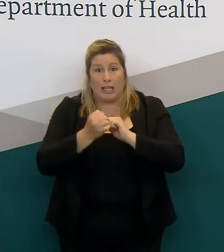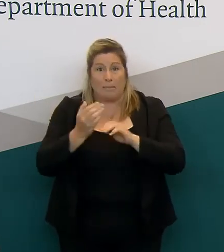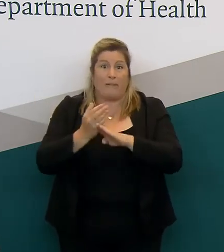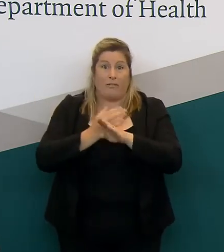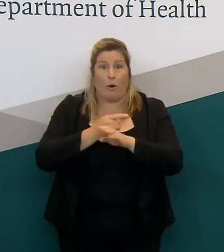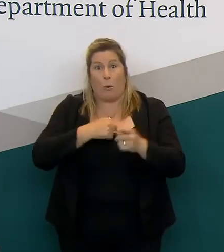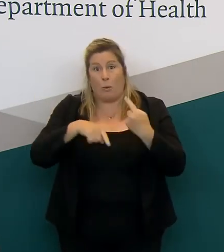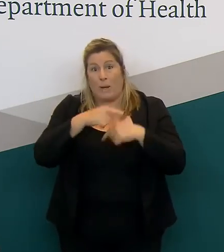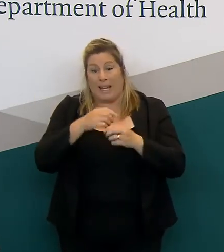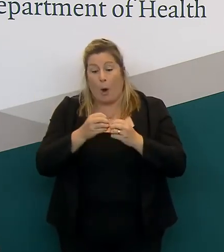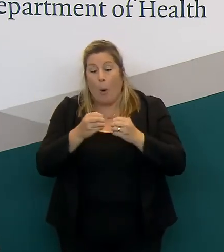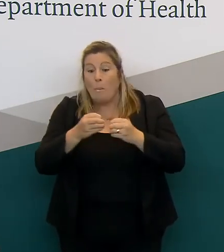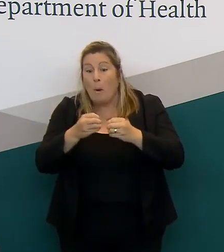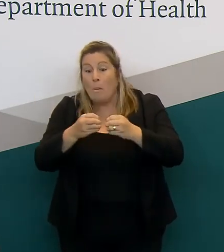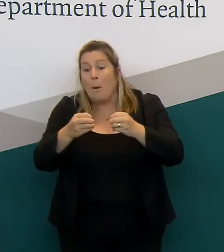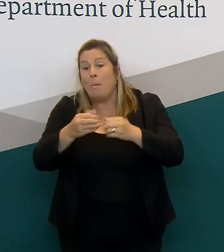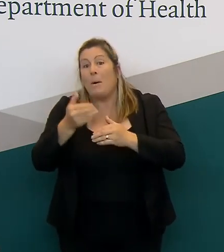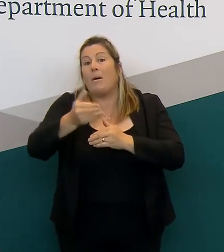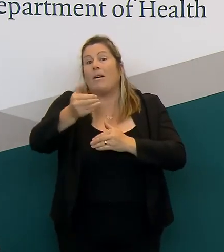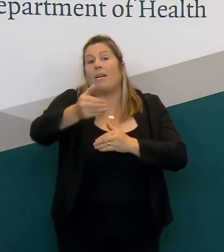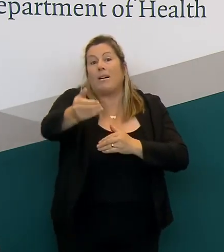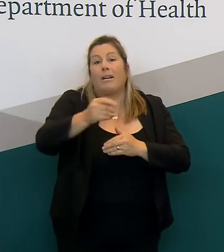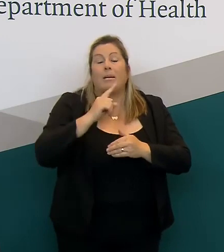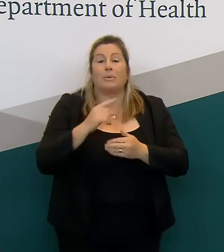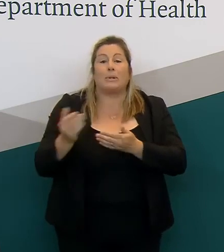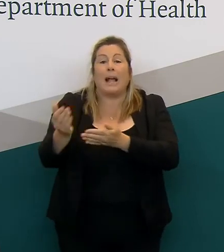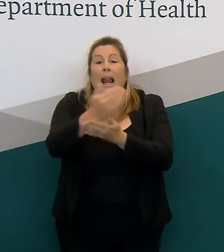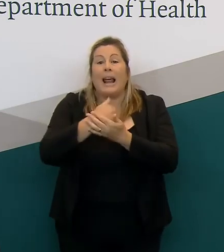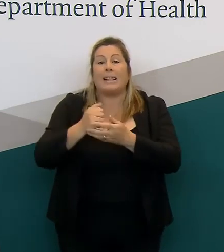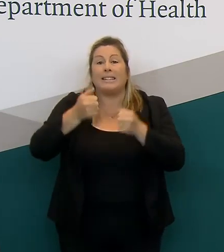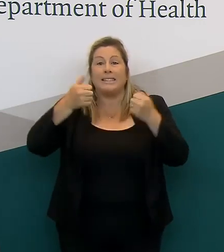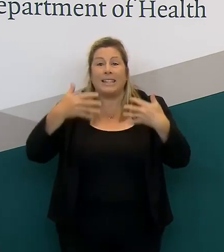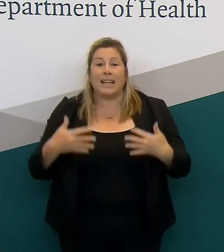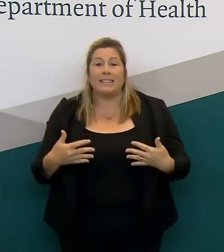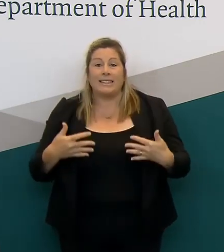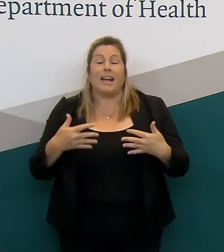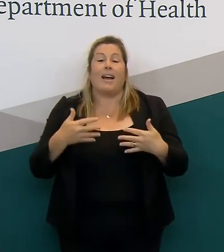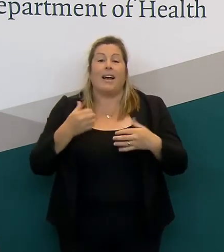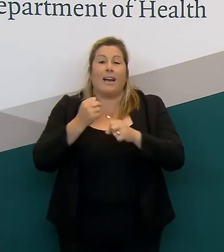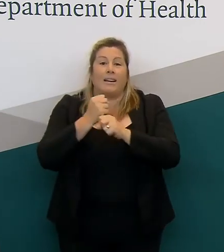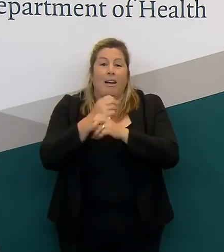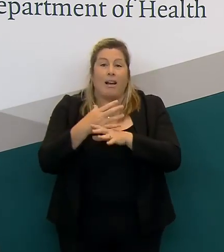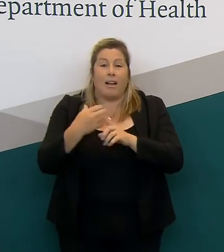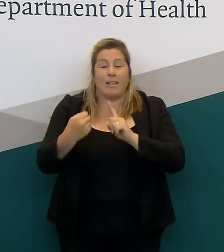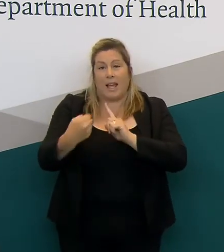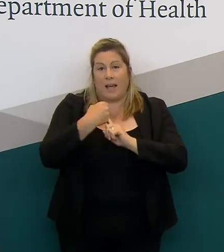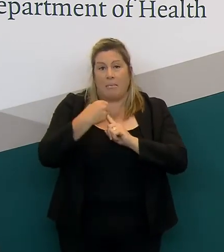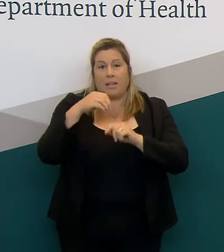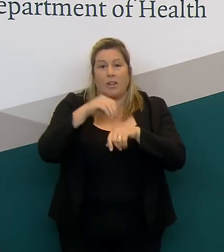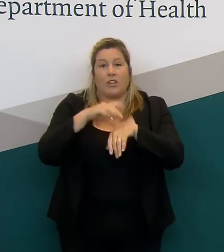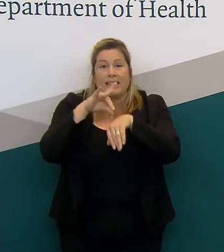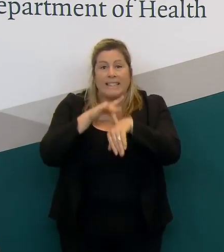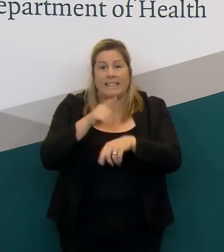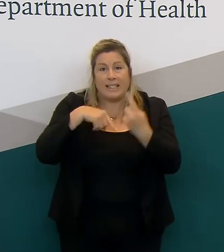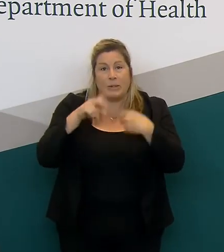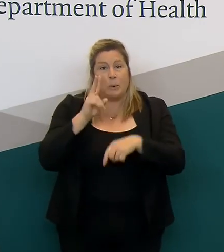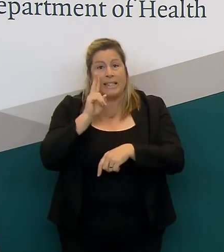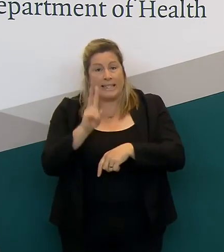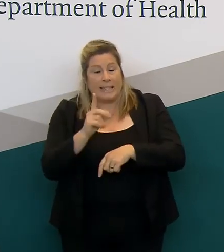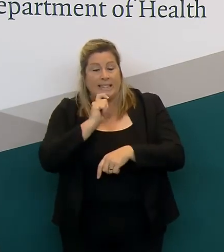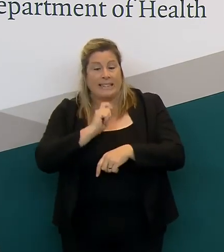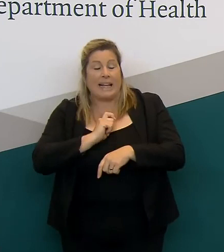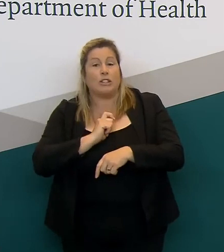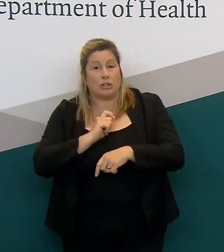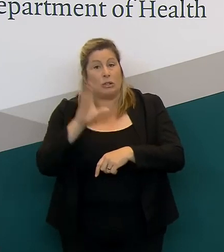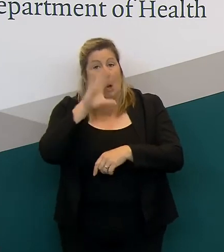main, though, I still stress that all the data that we have and all the impact on disease that we can see is telling